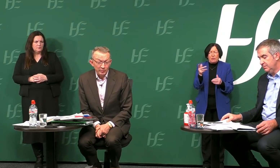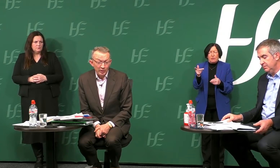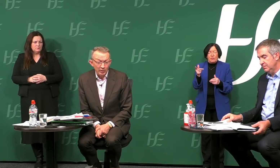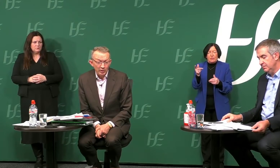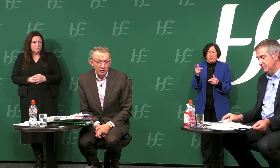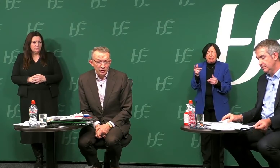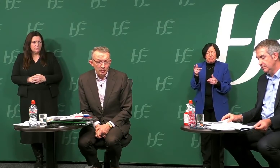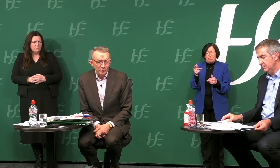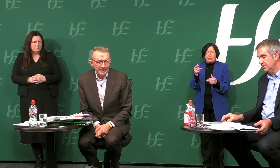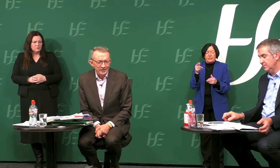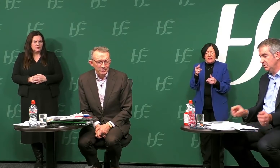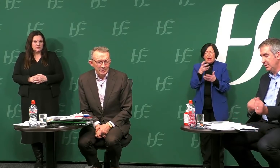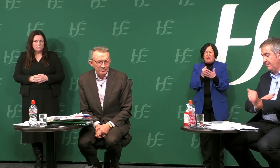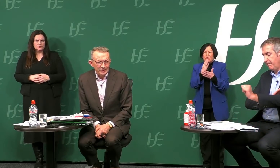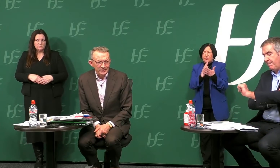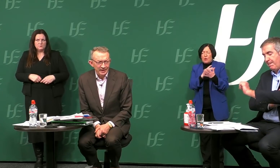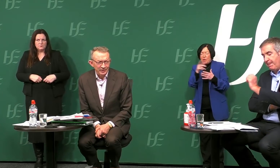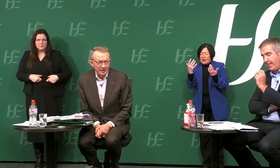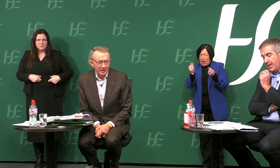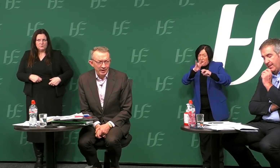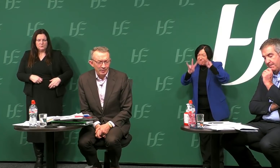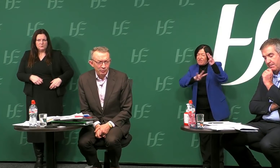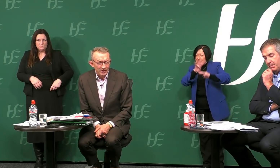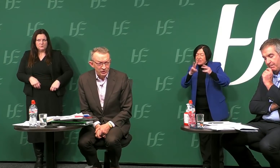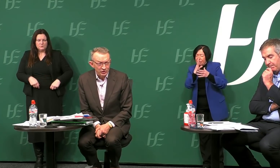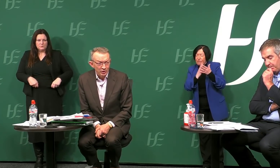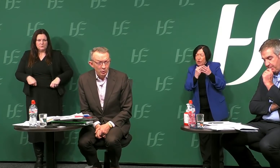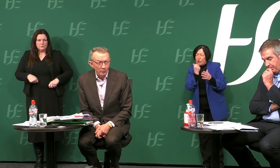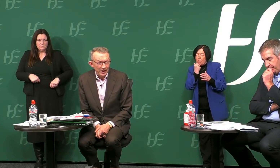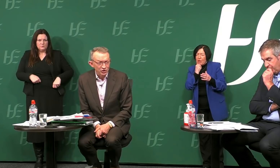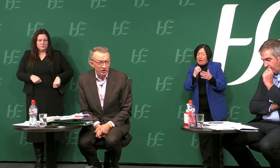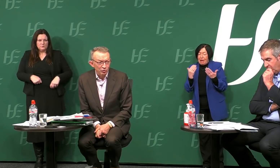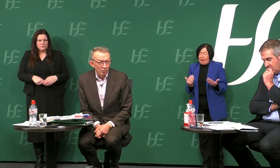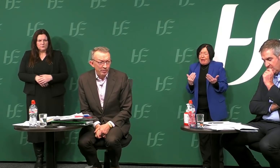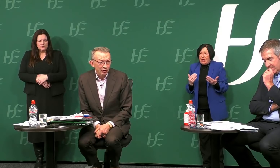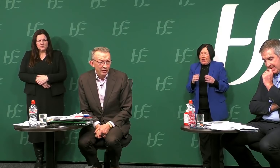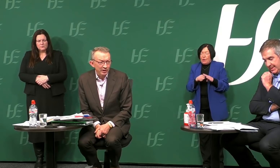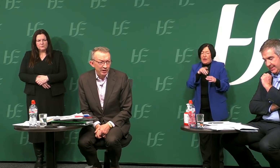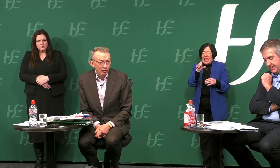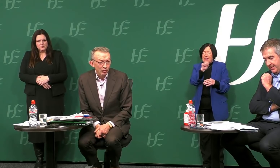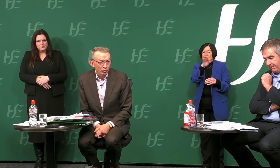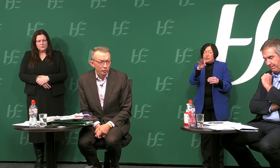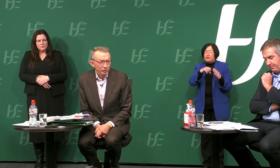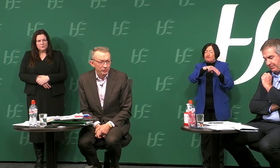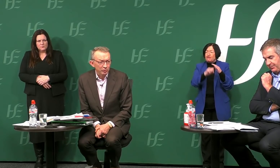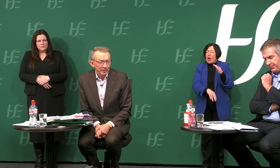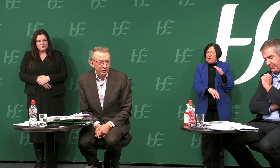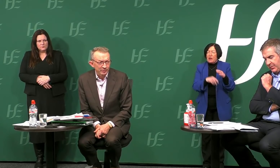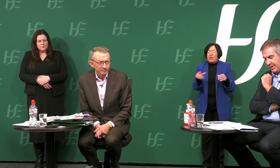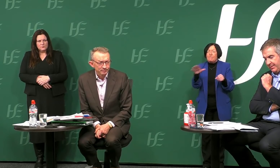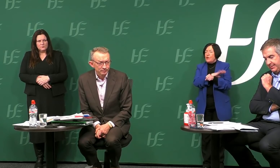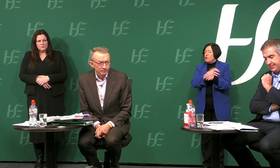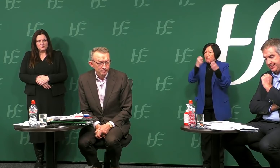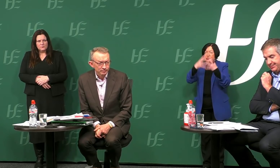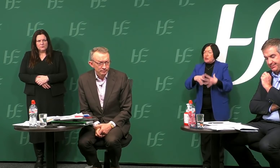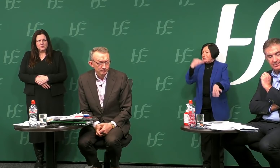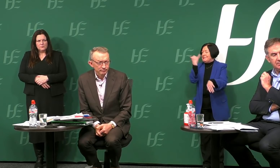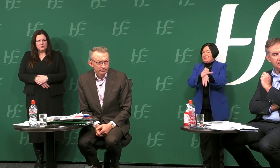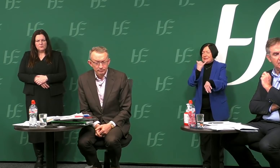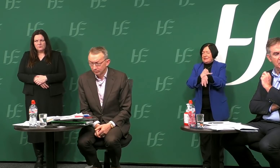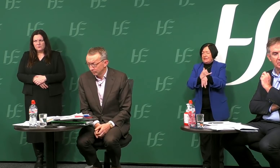there's a number of cases being investigated at present who have S gene dropout, and those results are awaited.